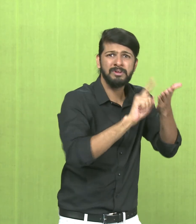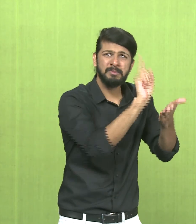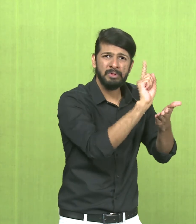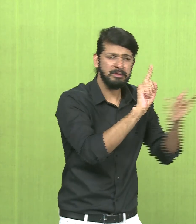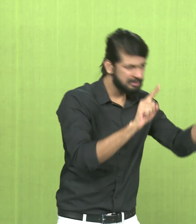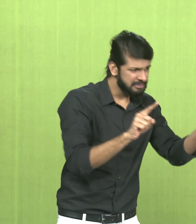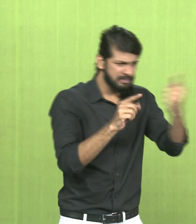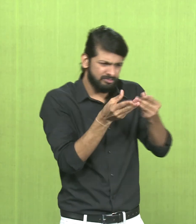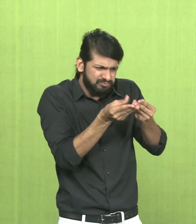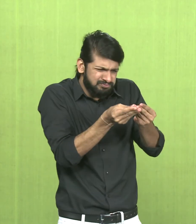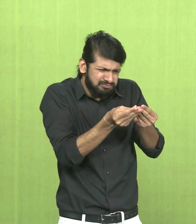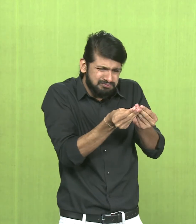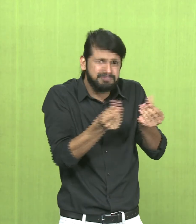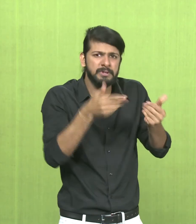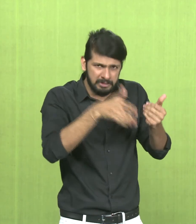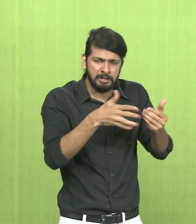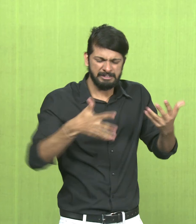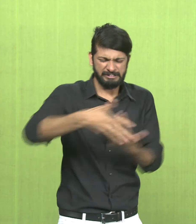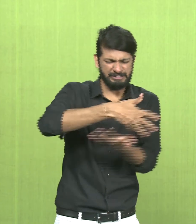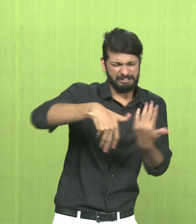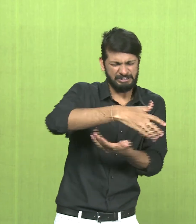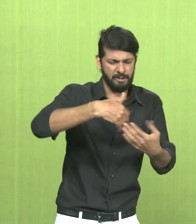gum or wax.